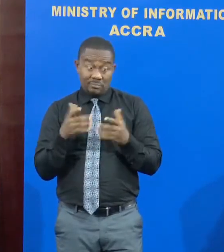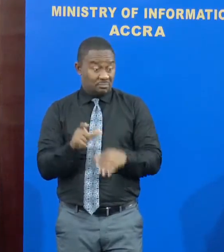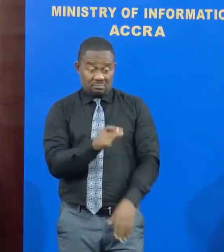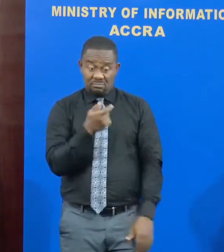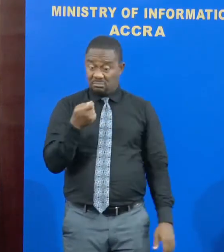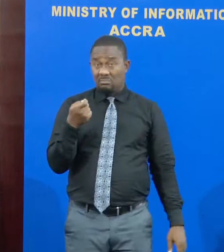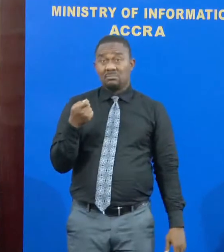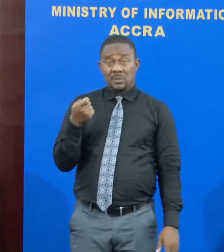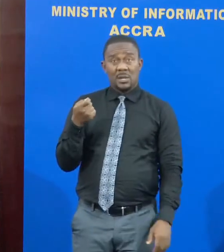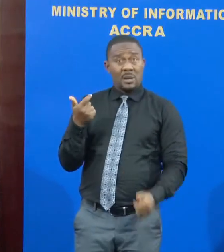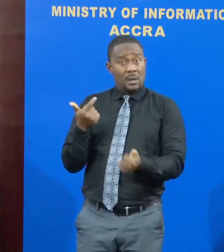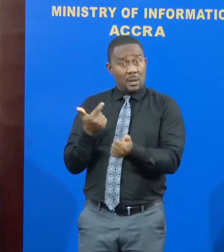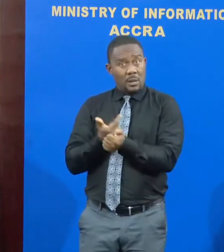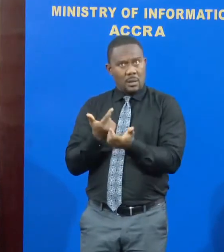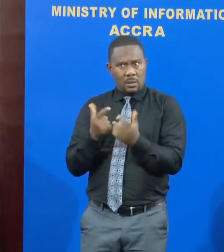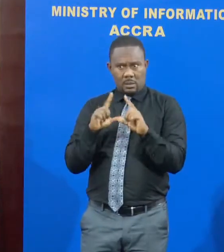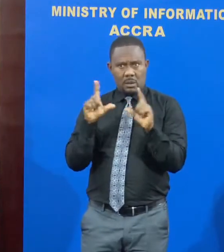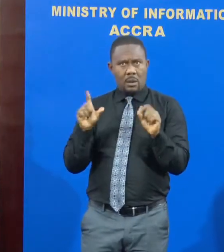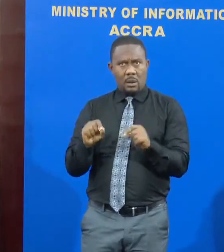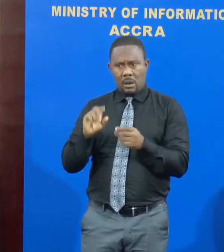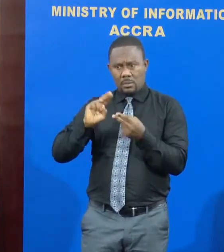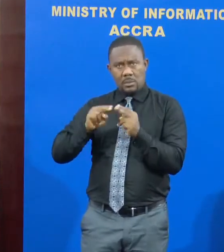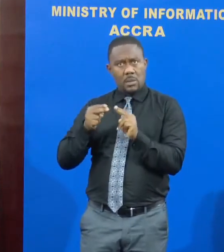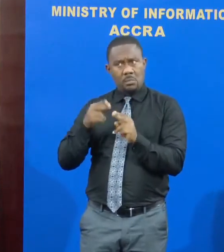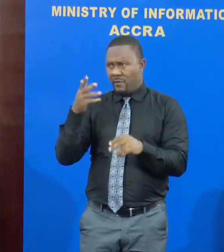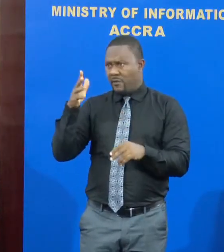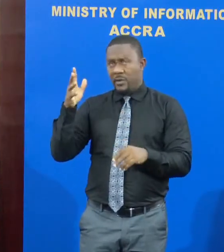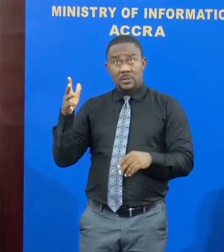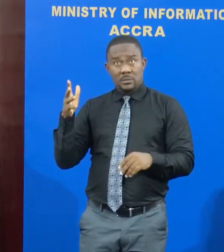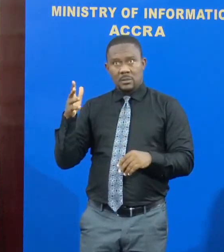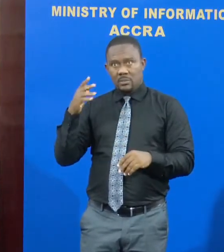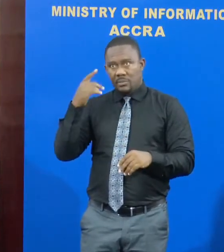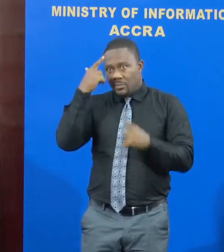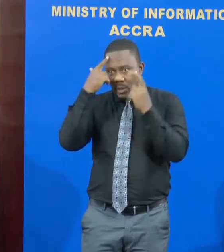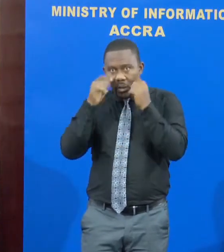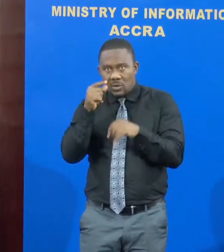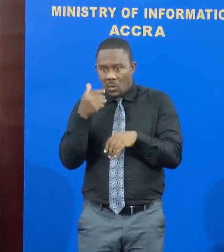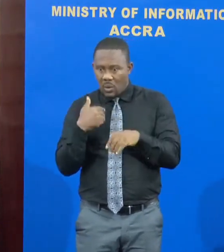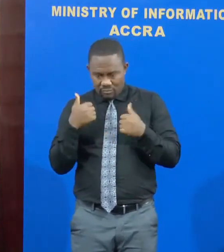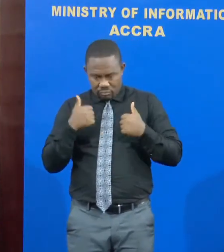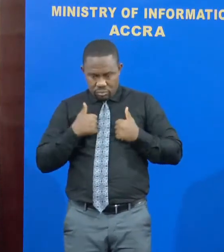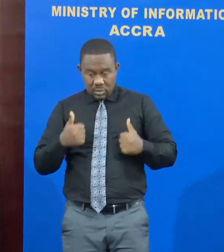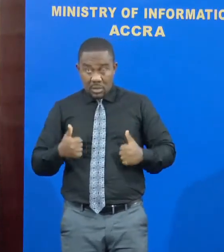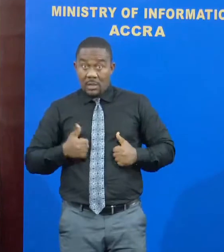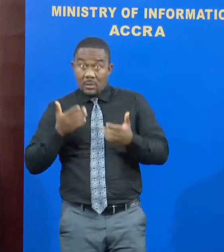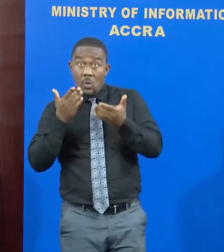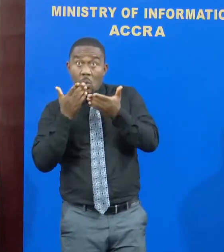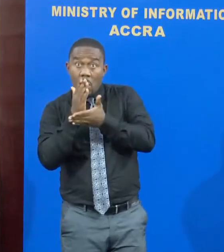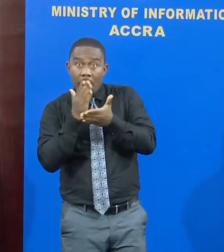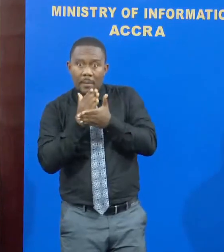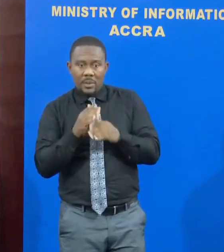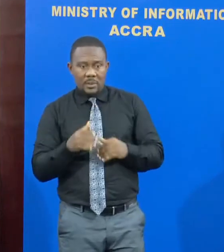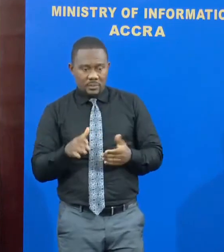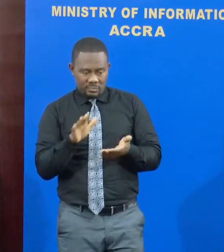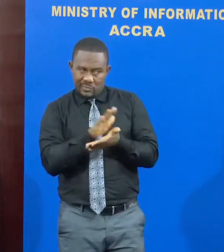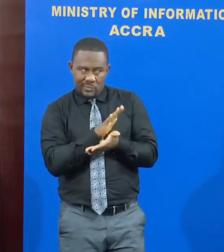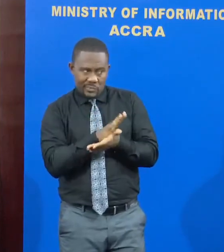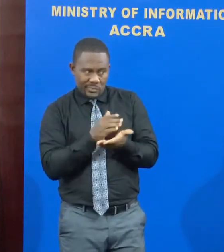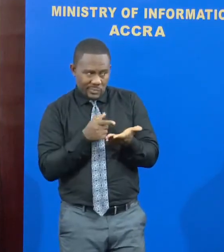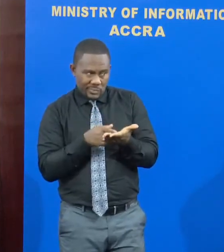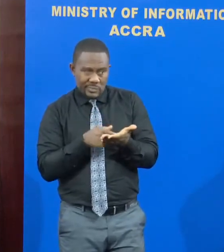Ghana card number, and because you registered with your correct digital address, your passport, the paper passport, can